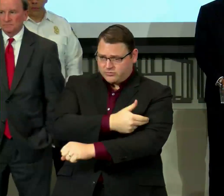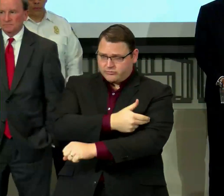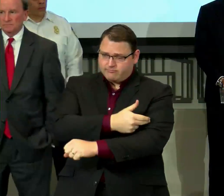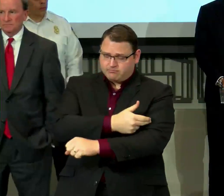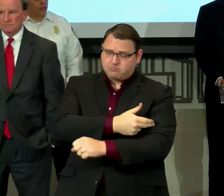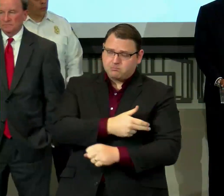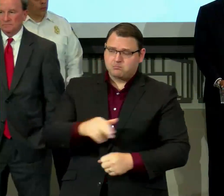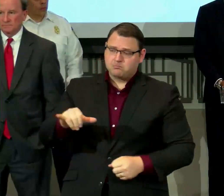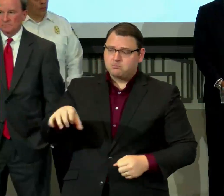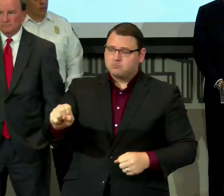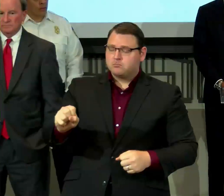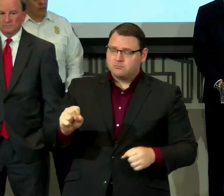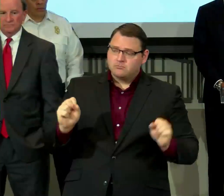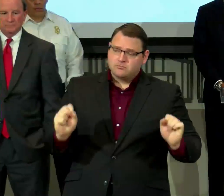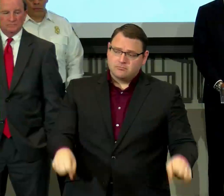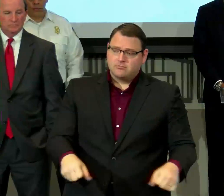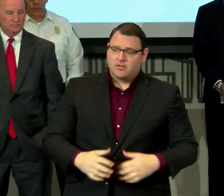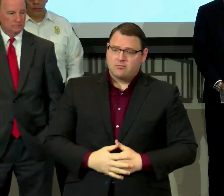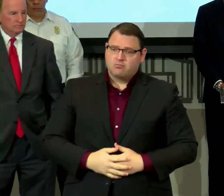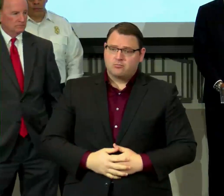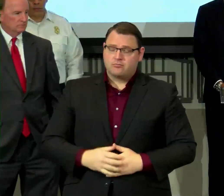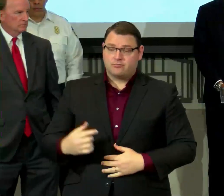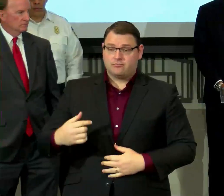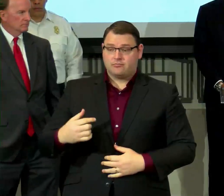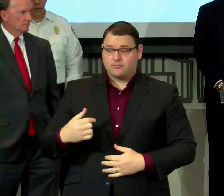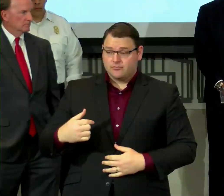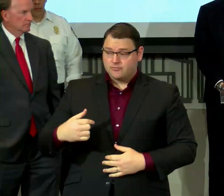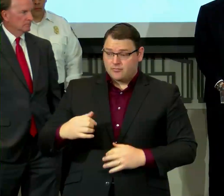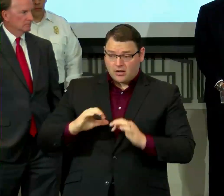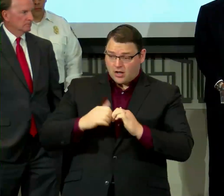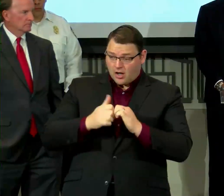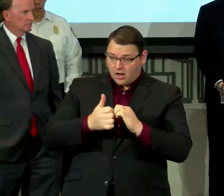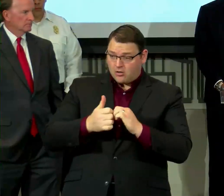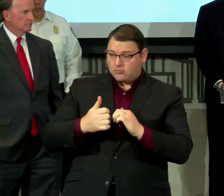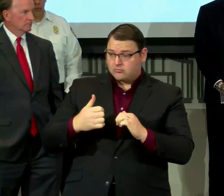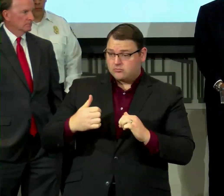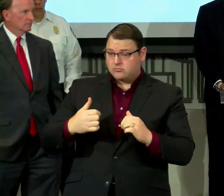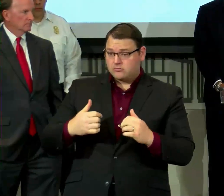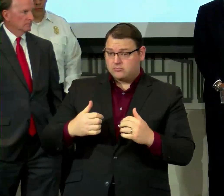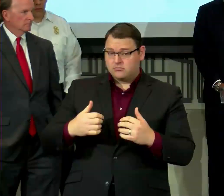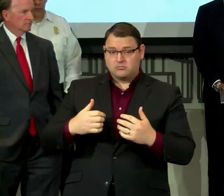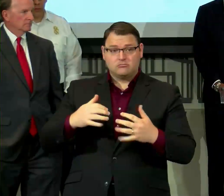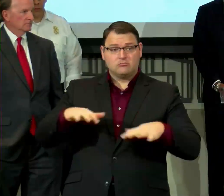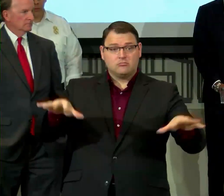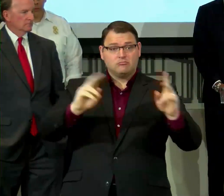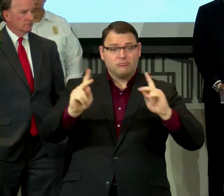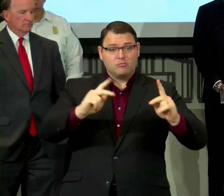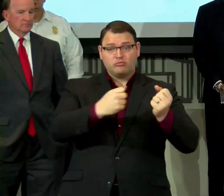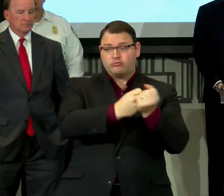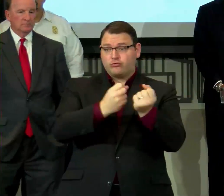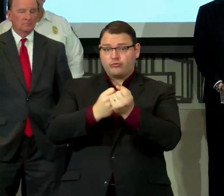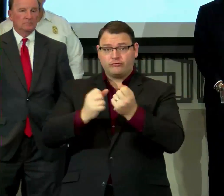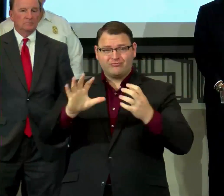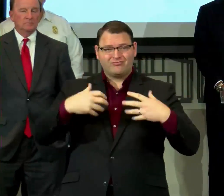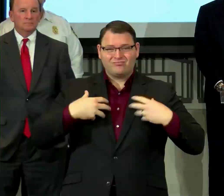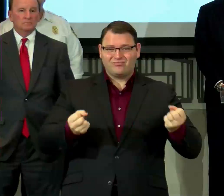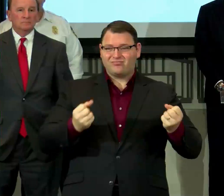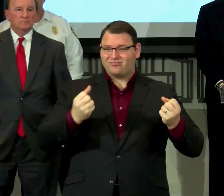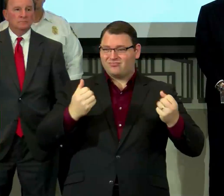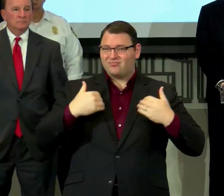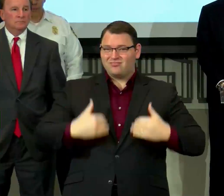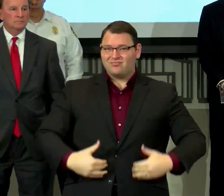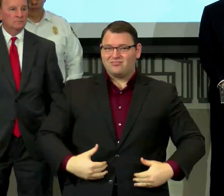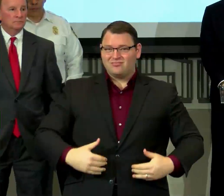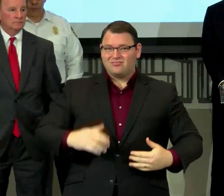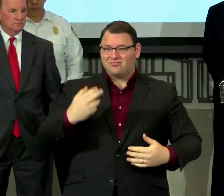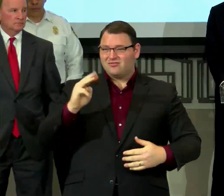And we'll take whatever we'll take the necessary steps to meet the health and human service needs of the people in the city.